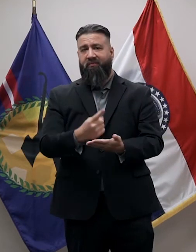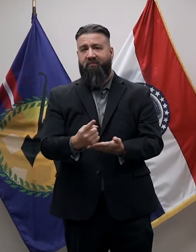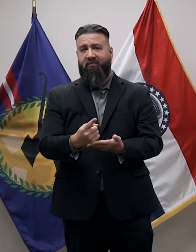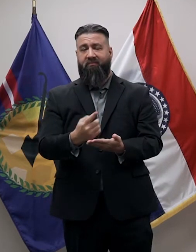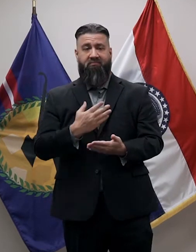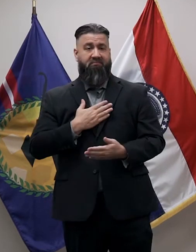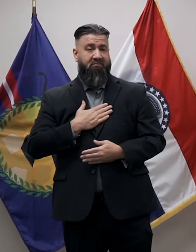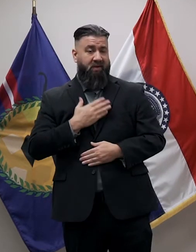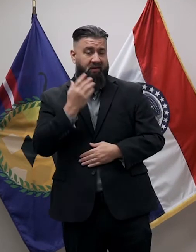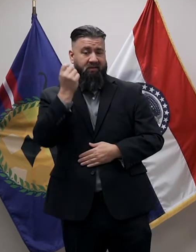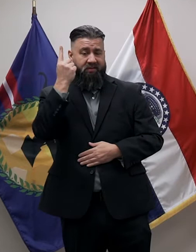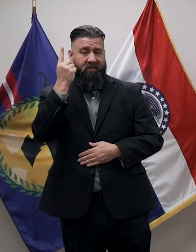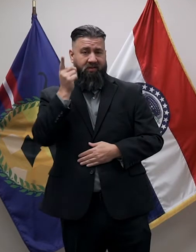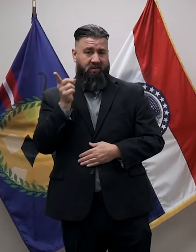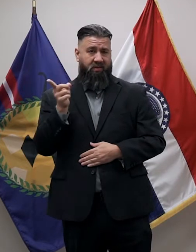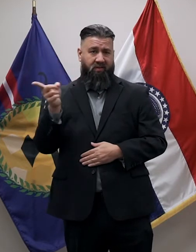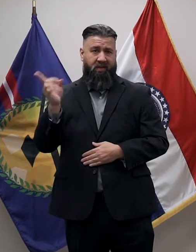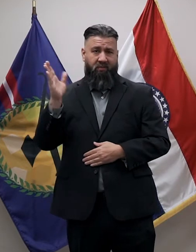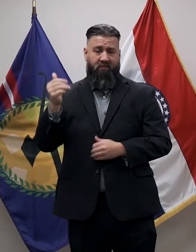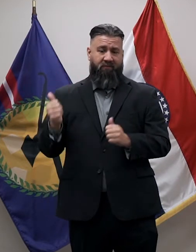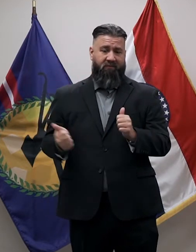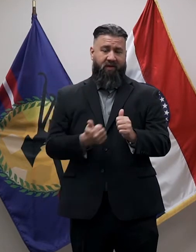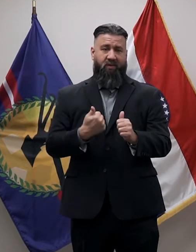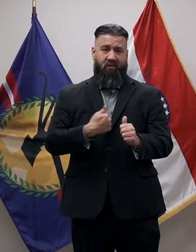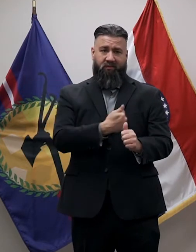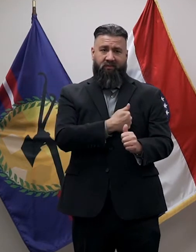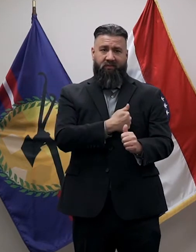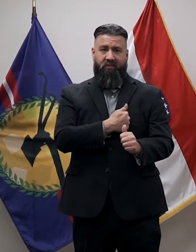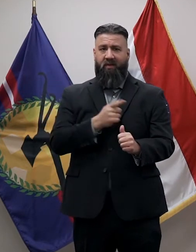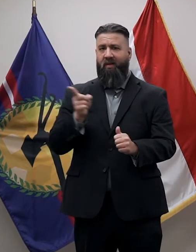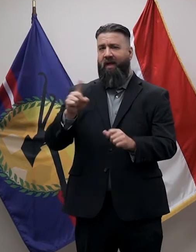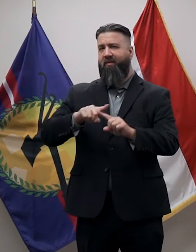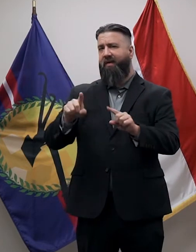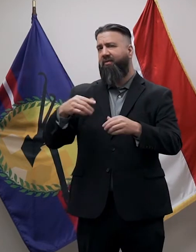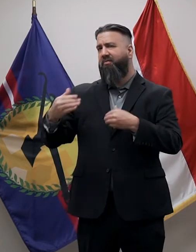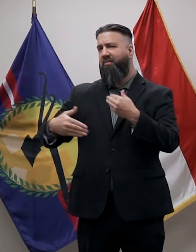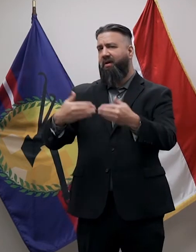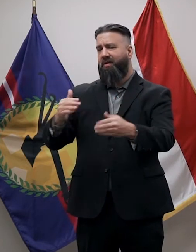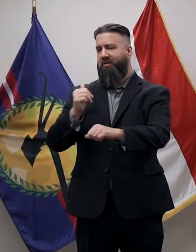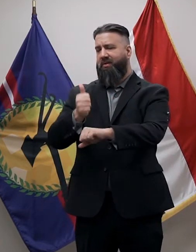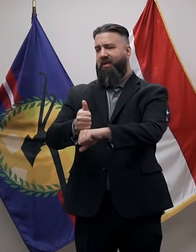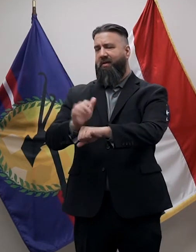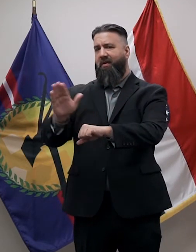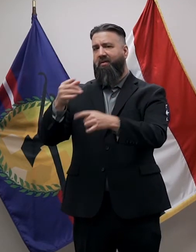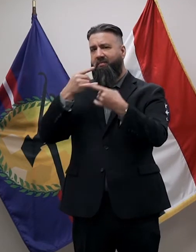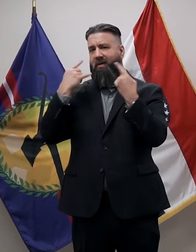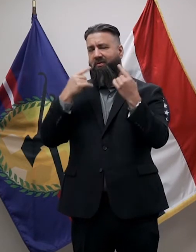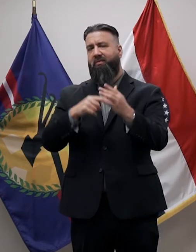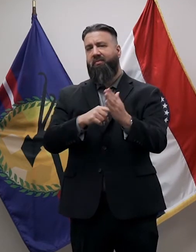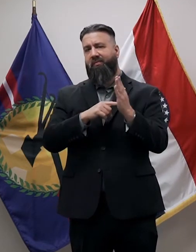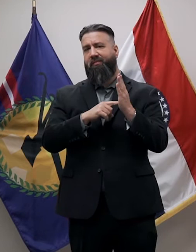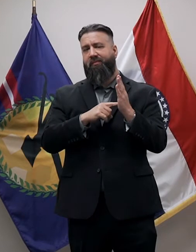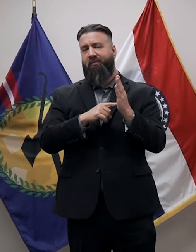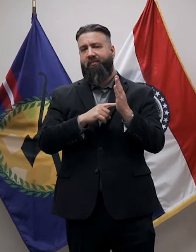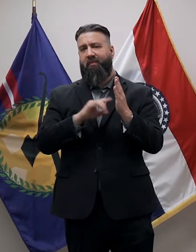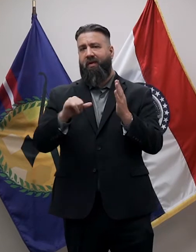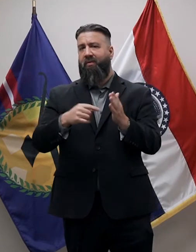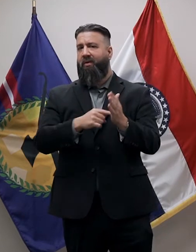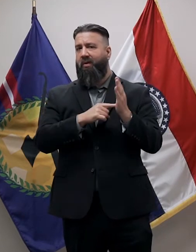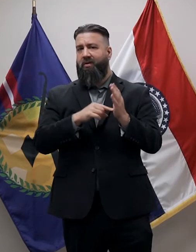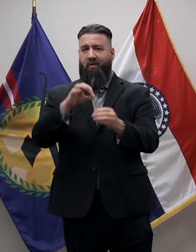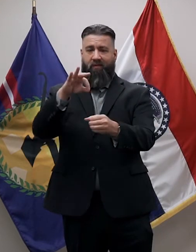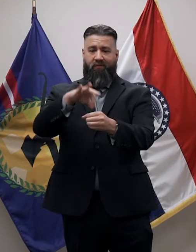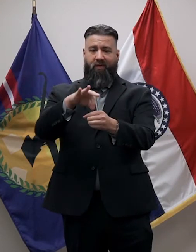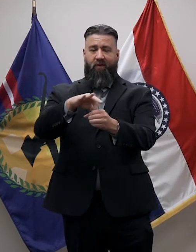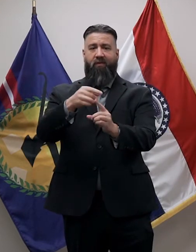understanding that they'll follow us closely. They have a different process to implement their mask mandate, which requires a vote